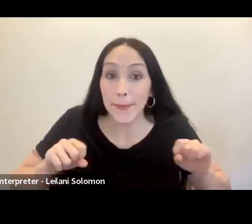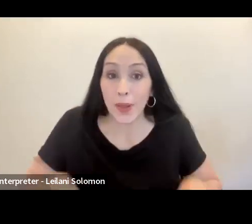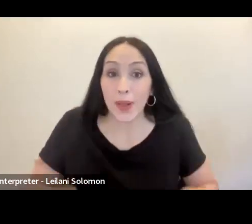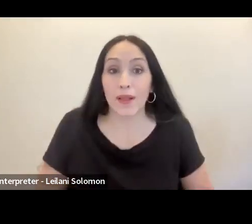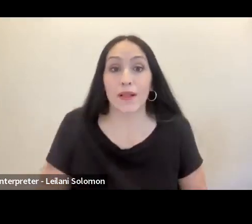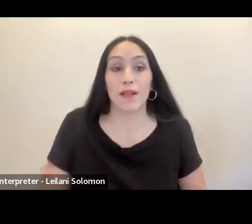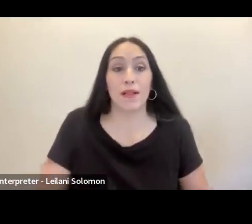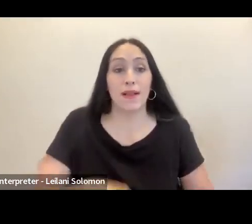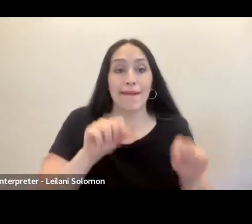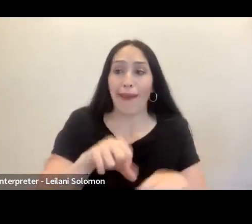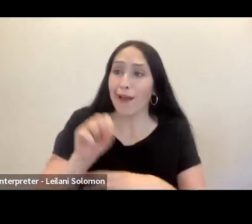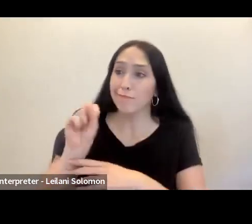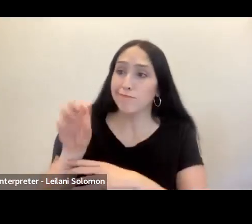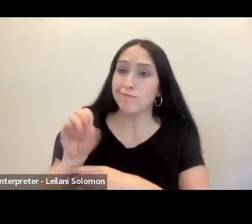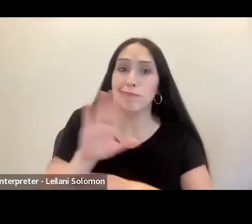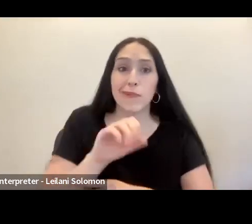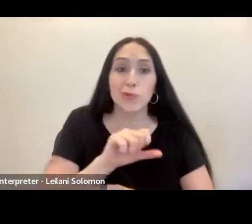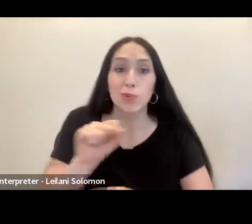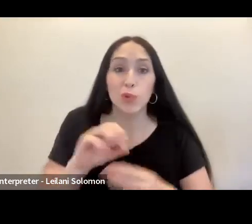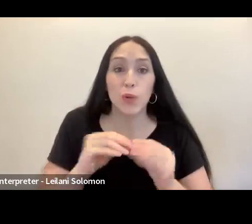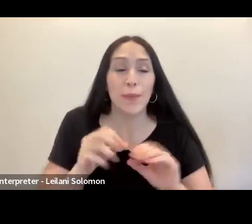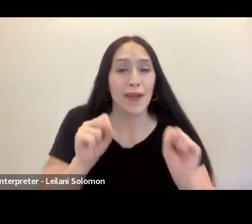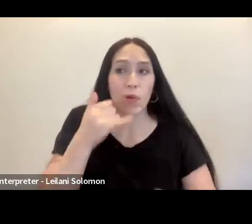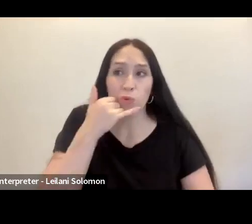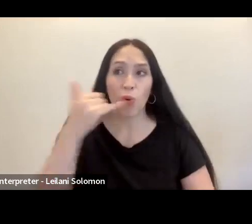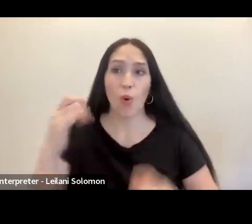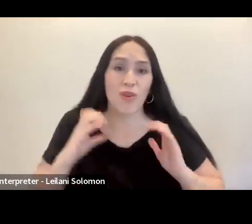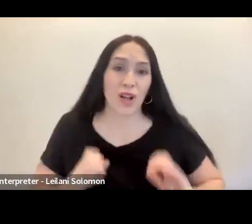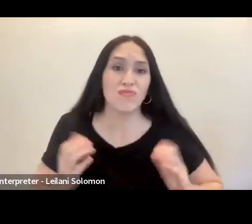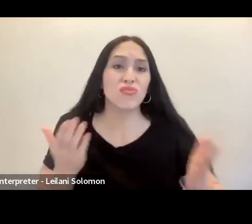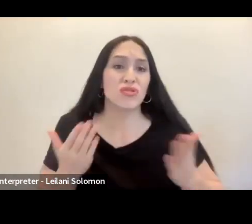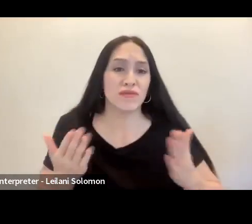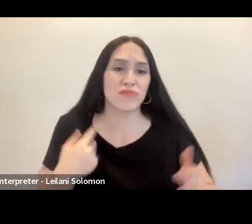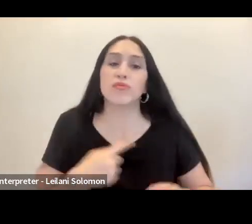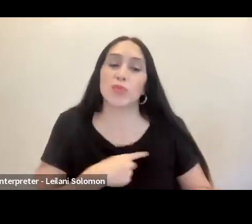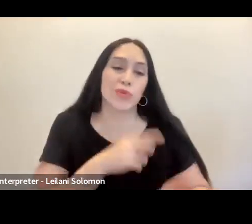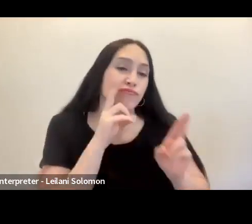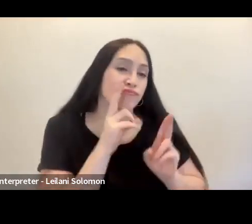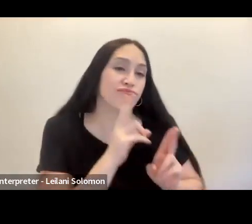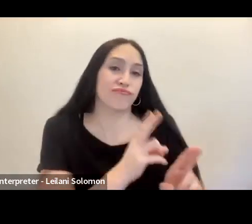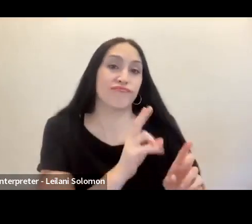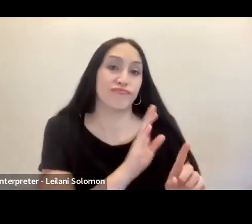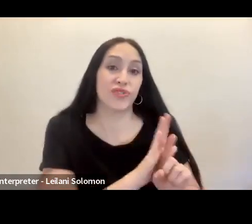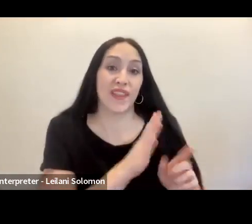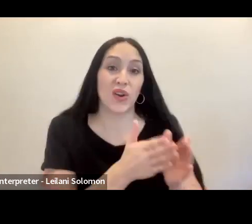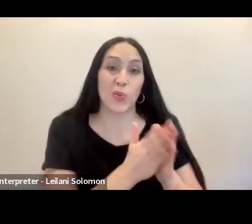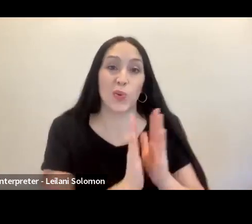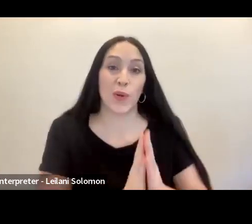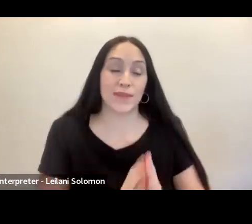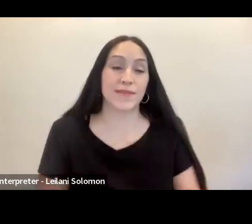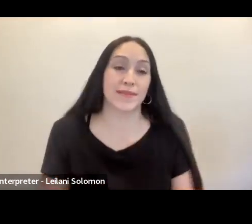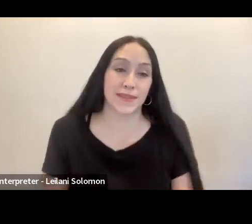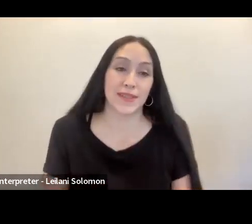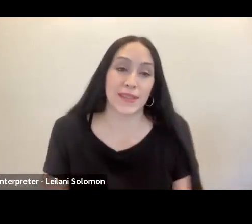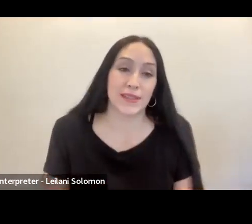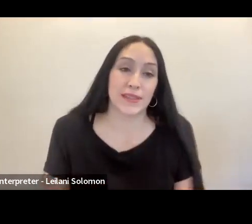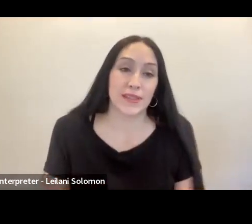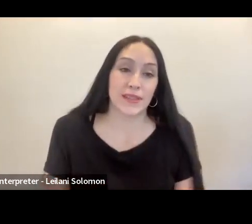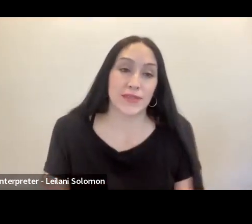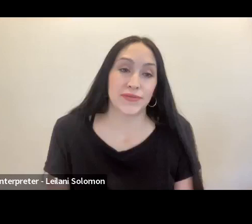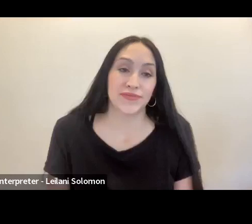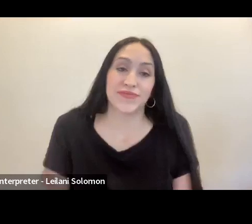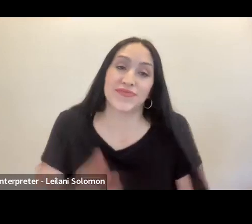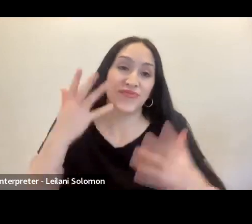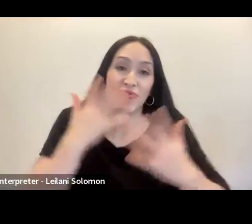their Social Security number and call customer service, we will honor their request. So that's unfortunate, is that we